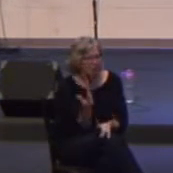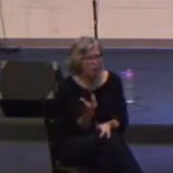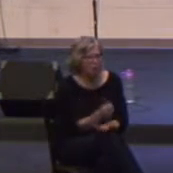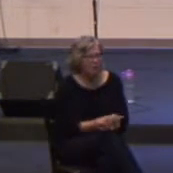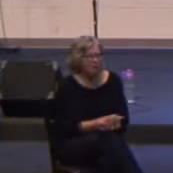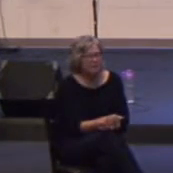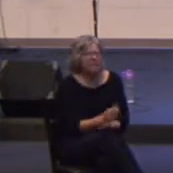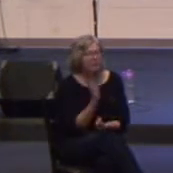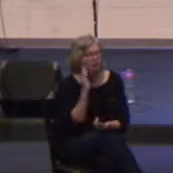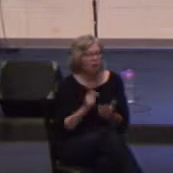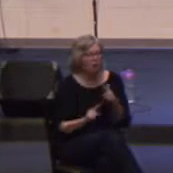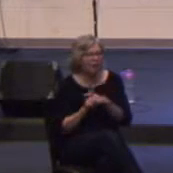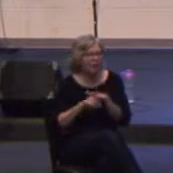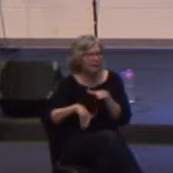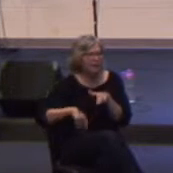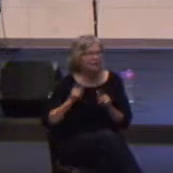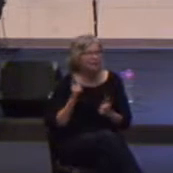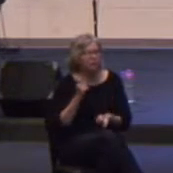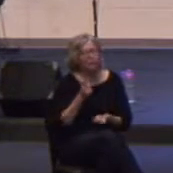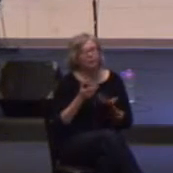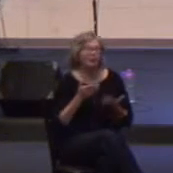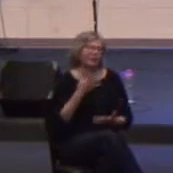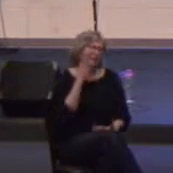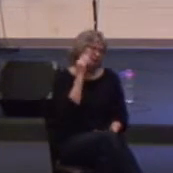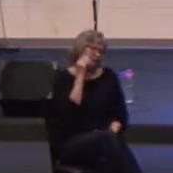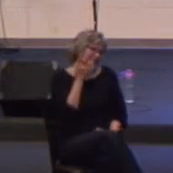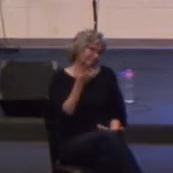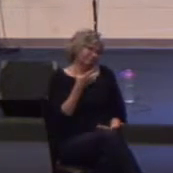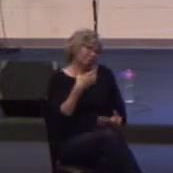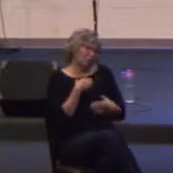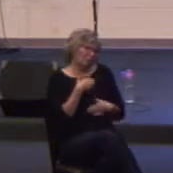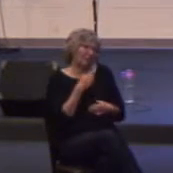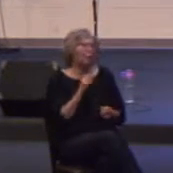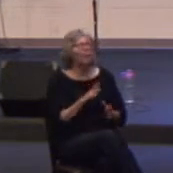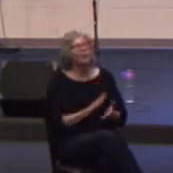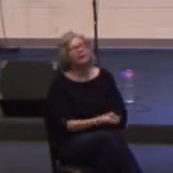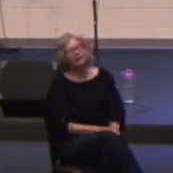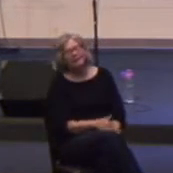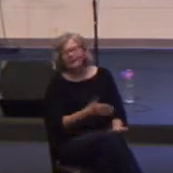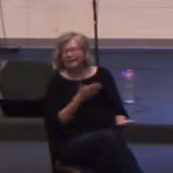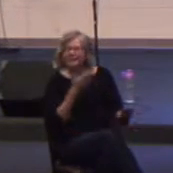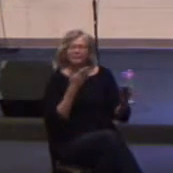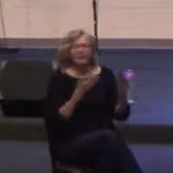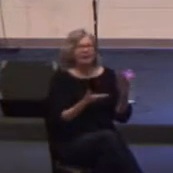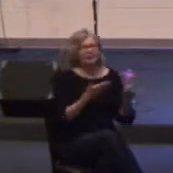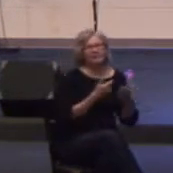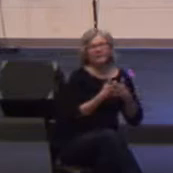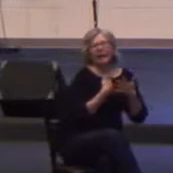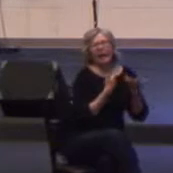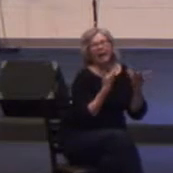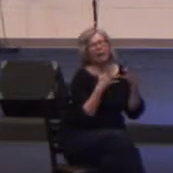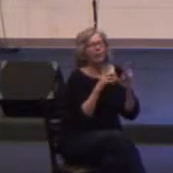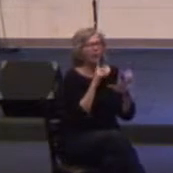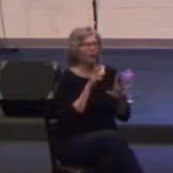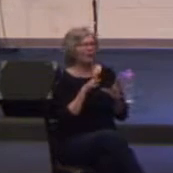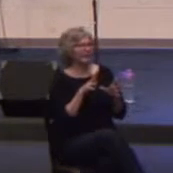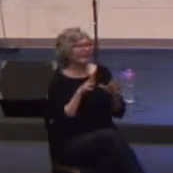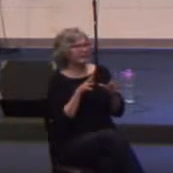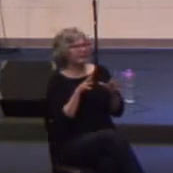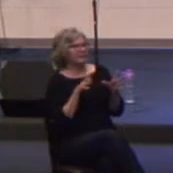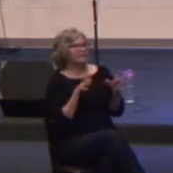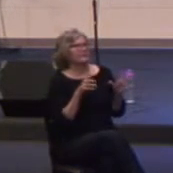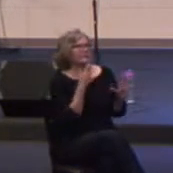know that you're going to be late, and so you might encounter grumbling. Or possibly, I don't want to push the boundaries here too much,